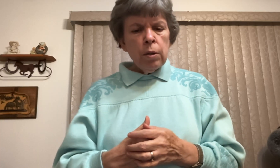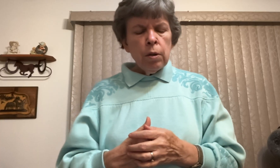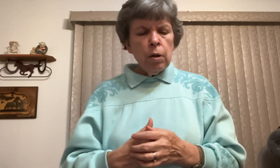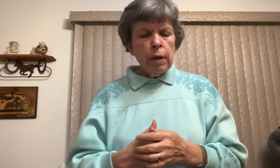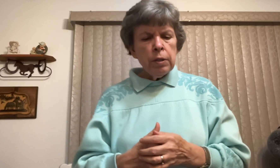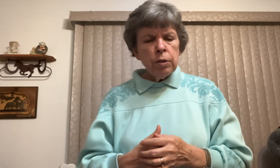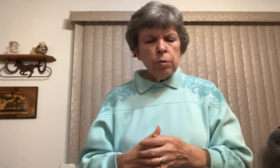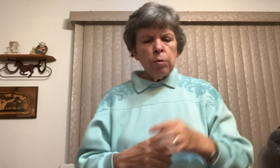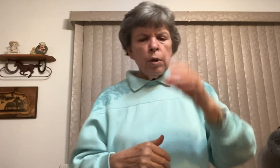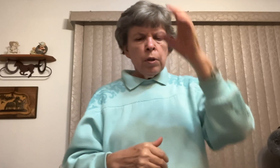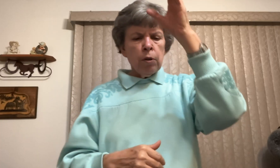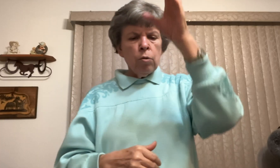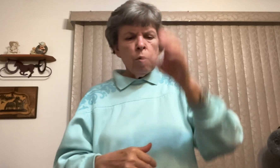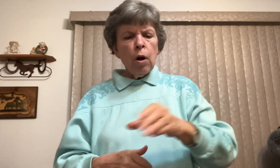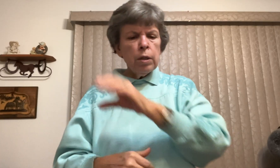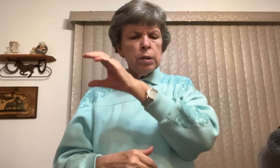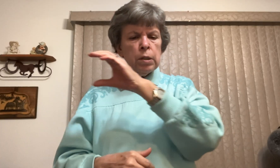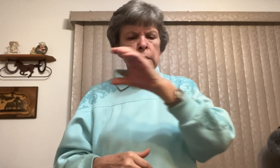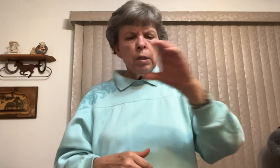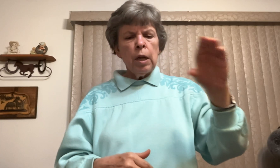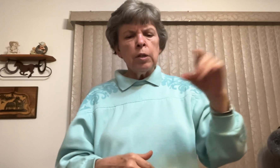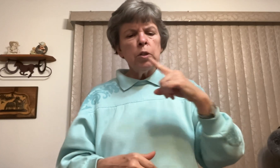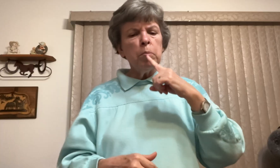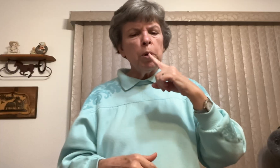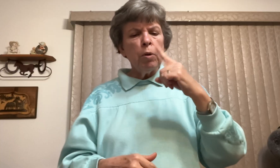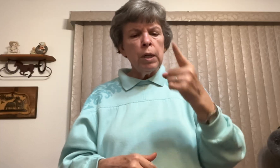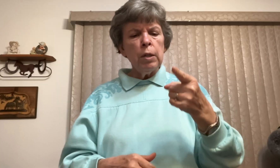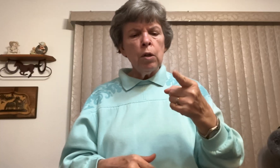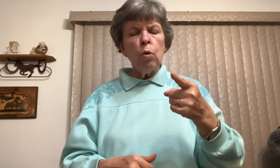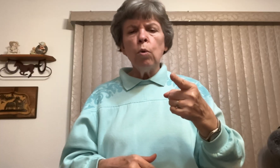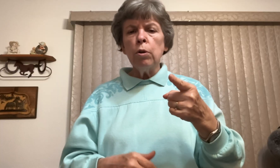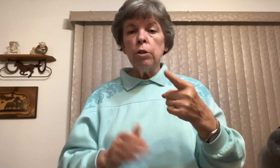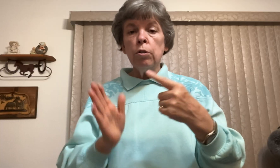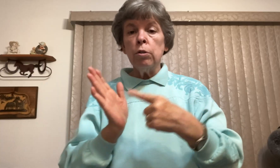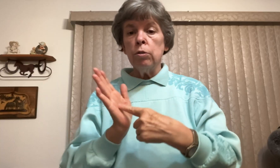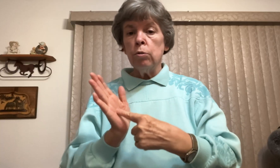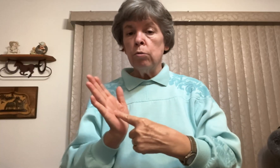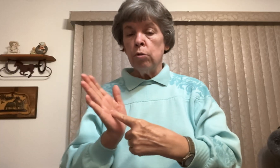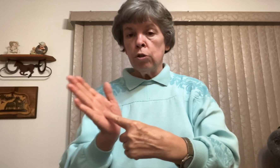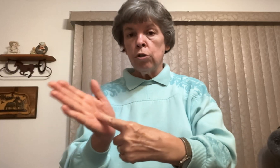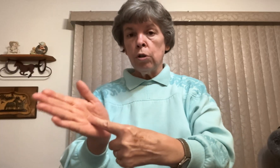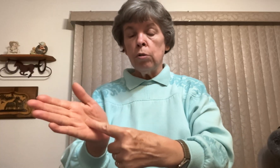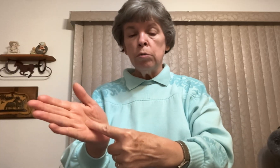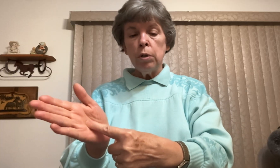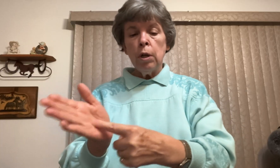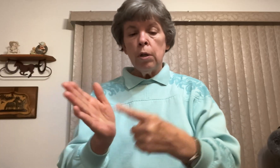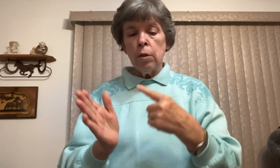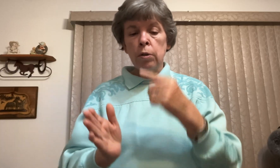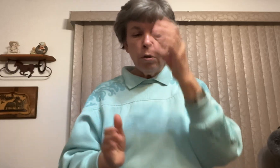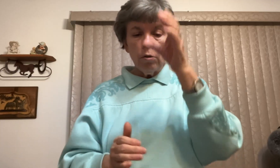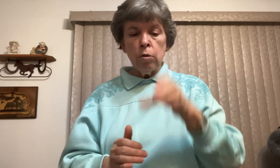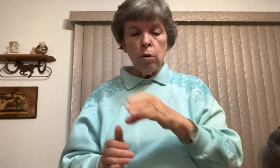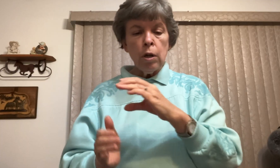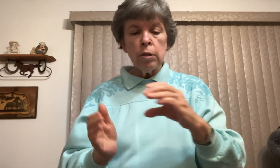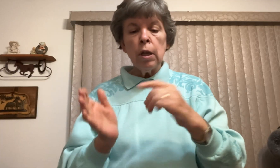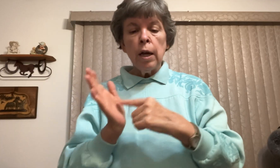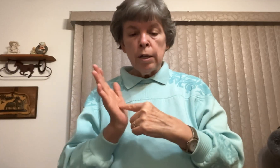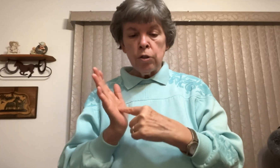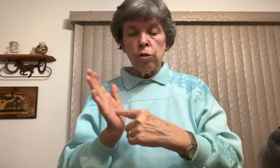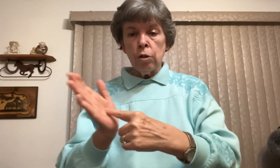All right, so the cross has spoken, or you could do shown. You know, the cross has